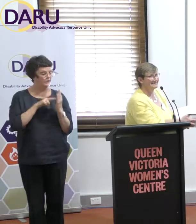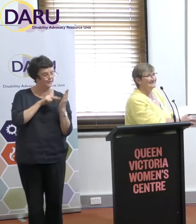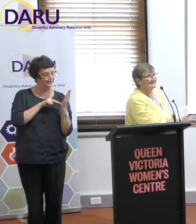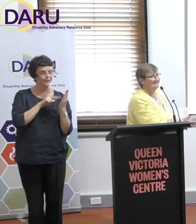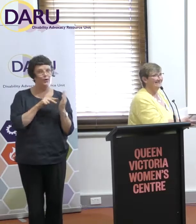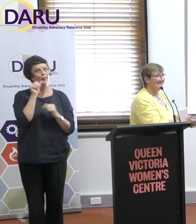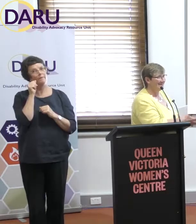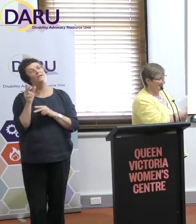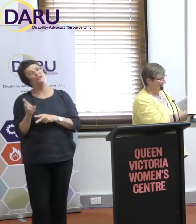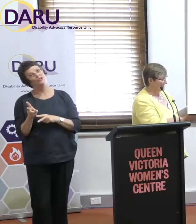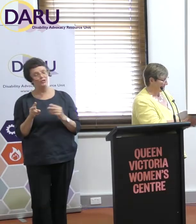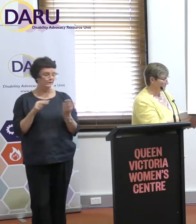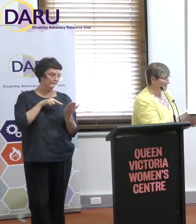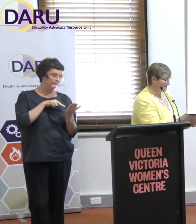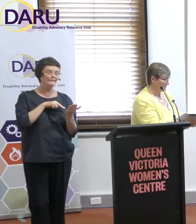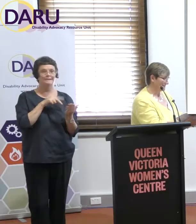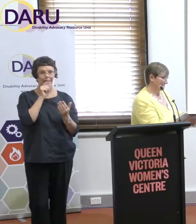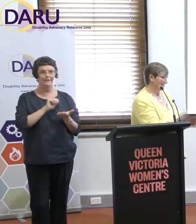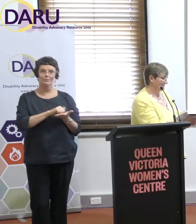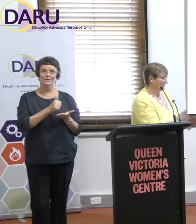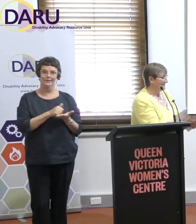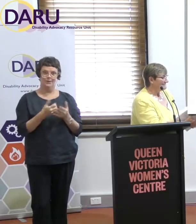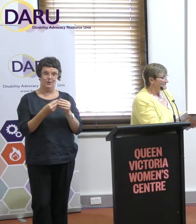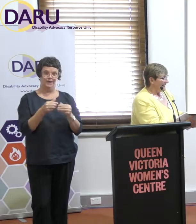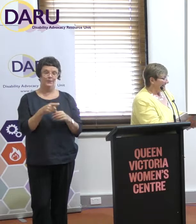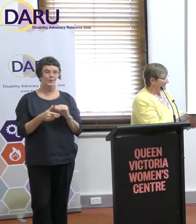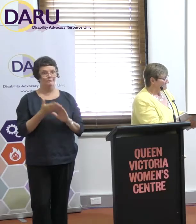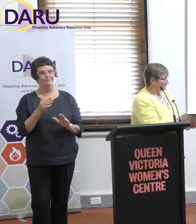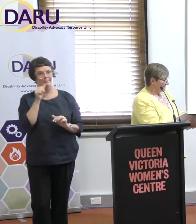you're sitting on a beach somewhere, you can take a copy, print out a copy of this and take it with you.